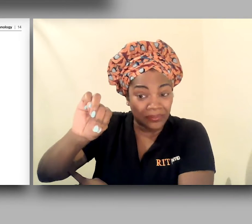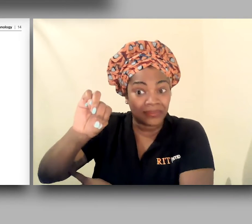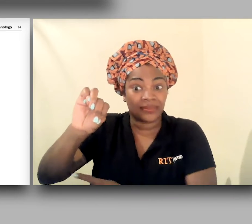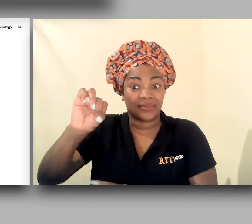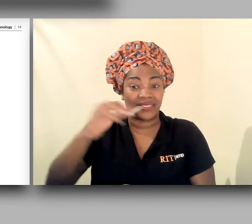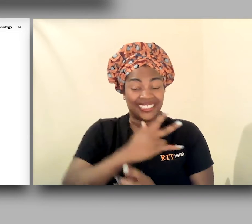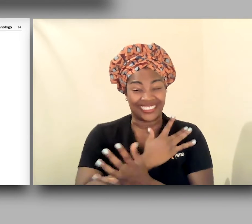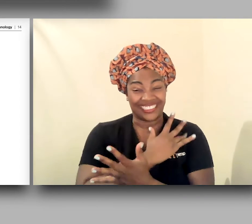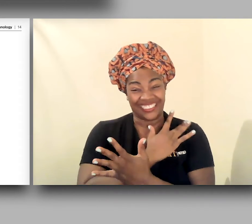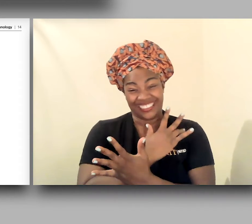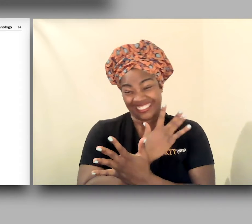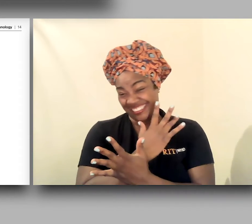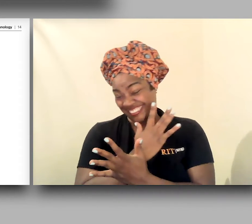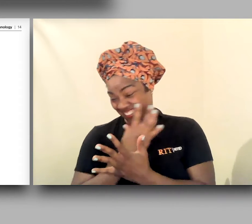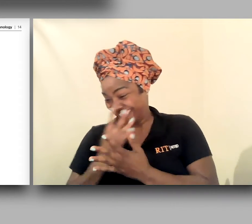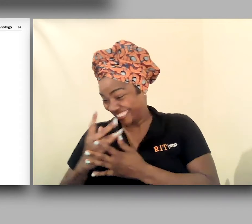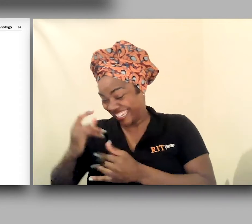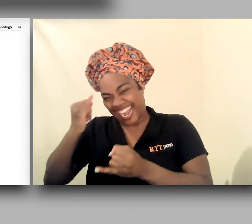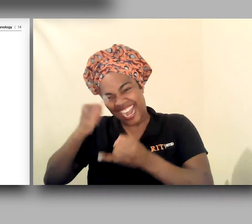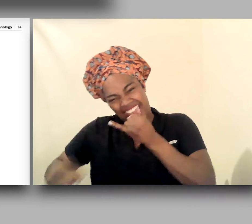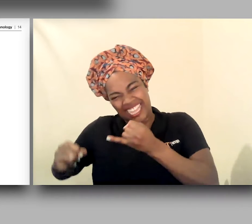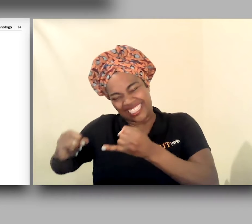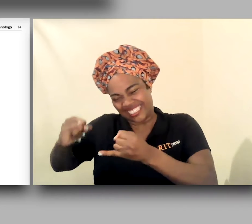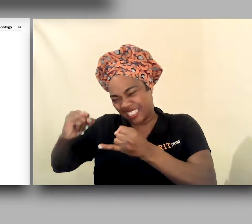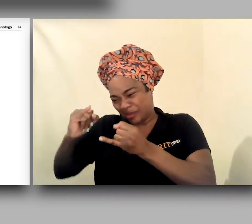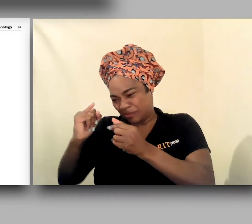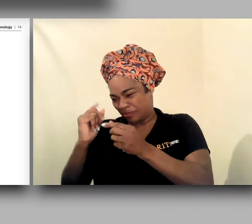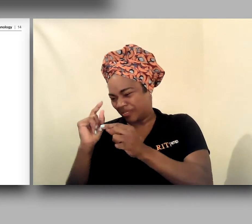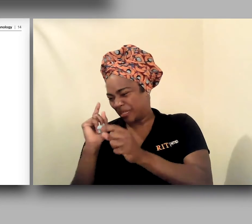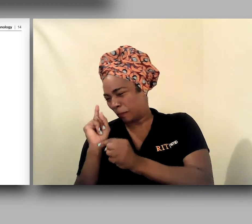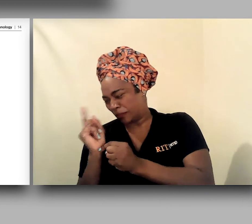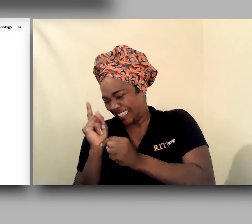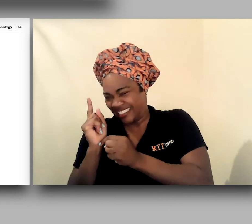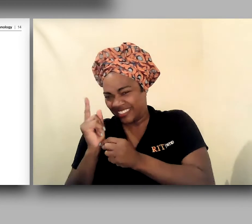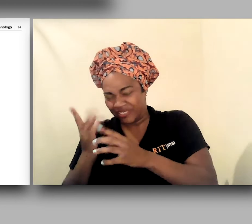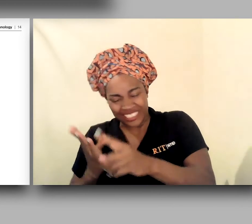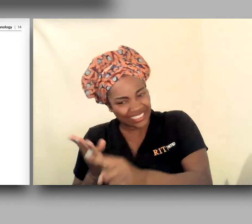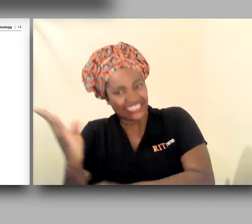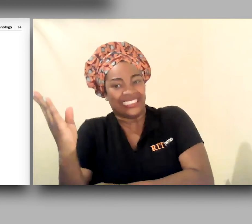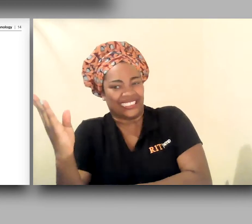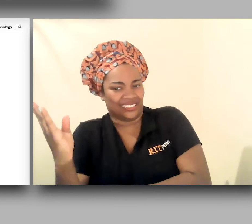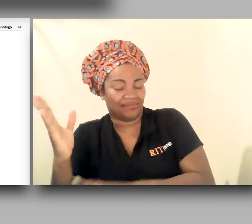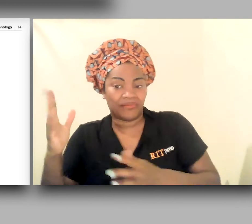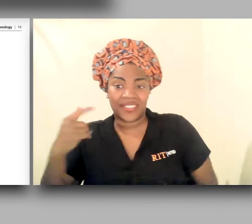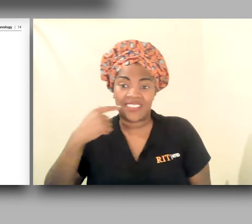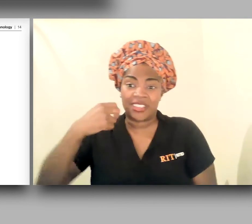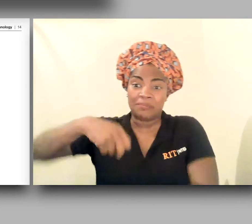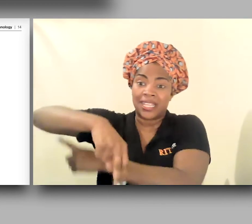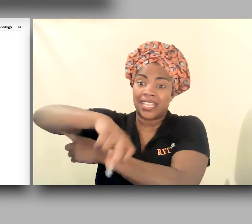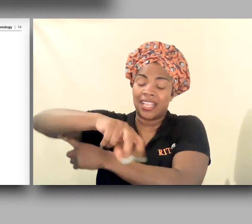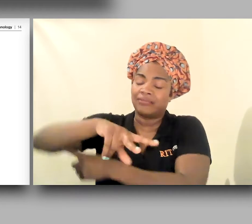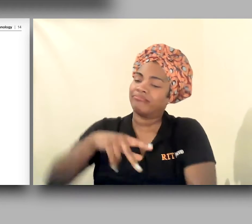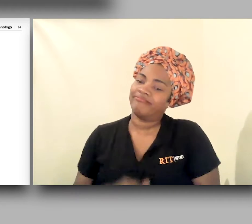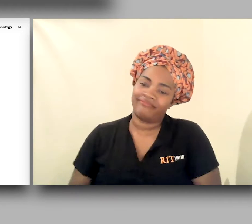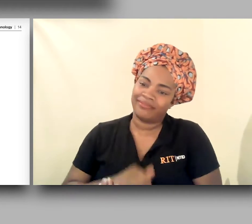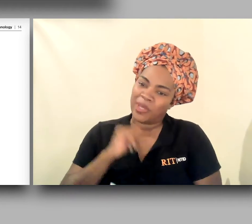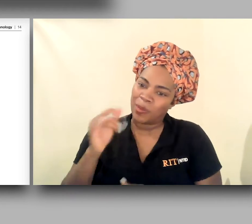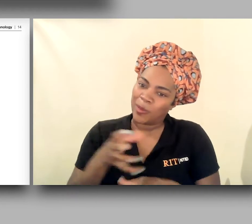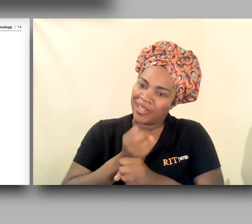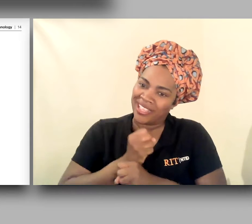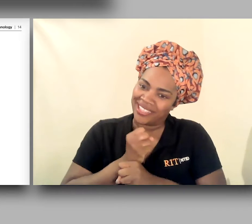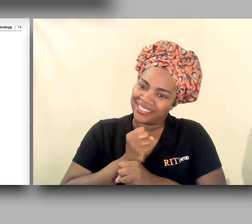until that last minute, 11:59, but at midnight, you won't be able to qualify to